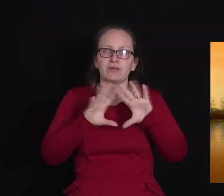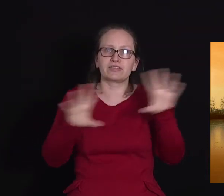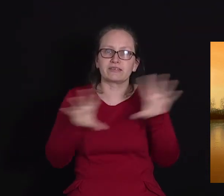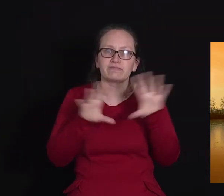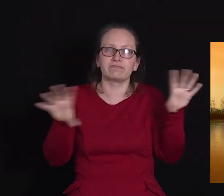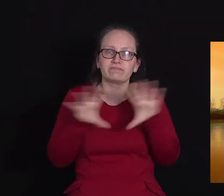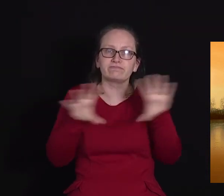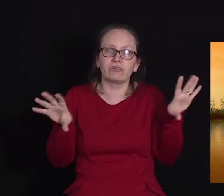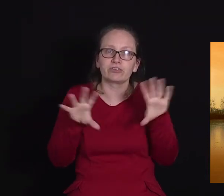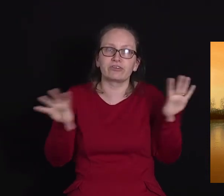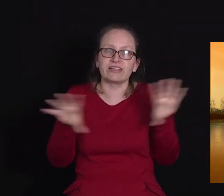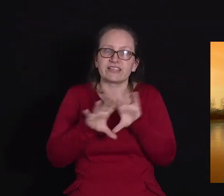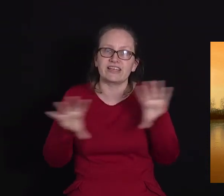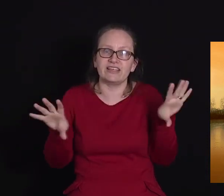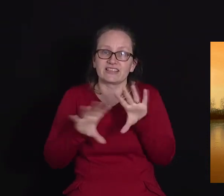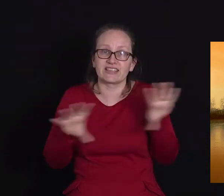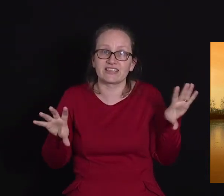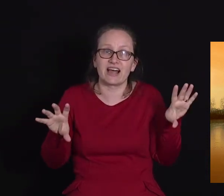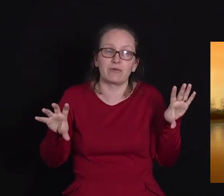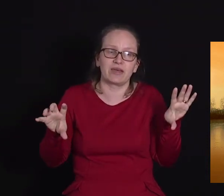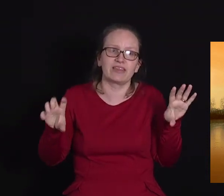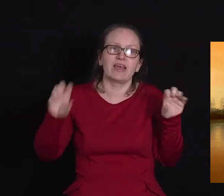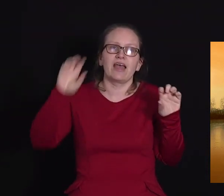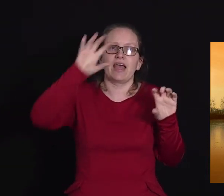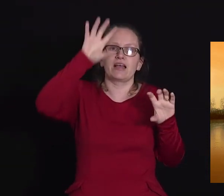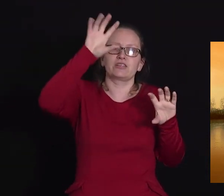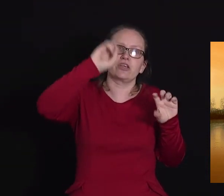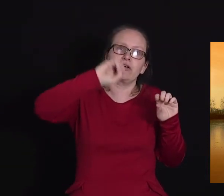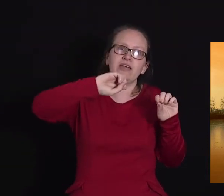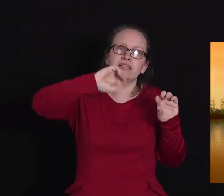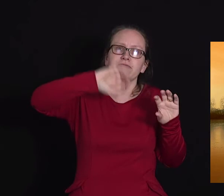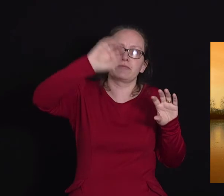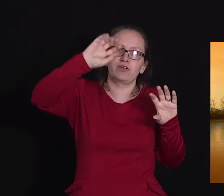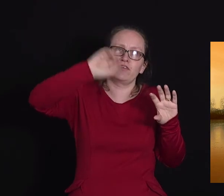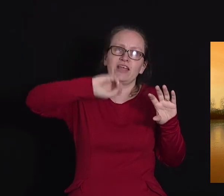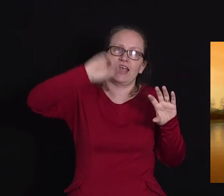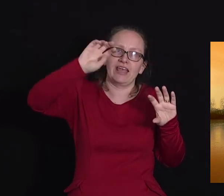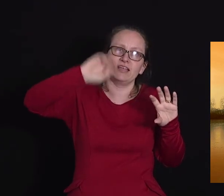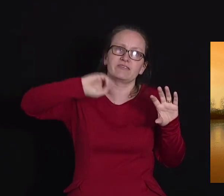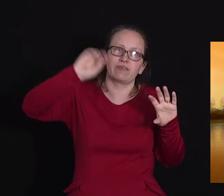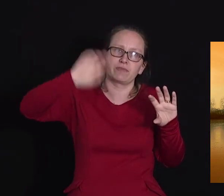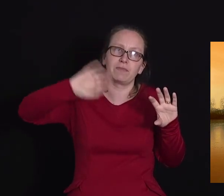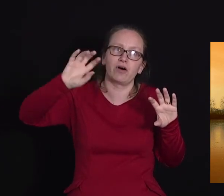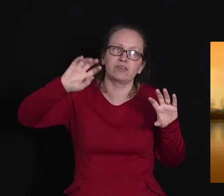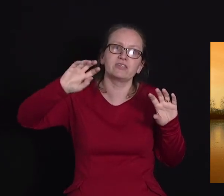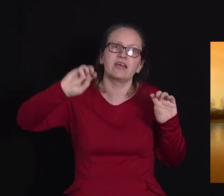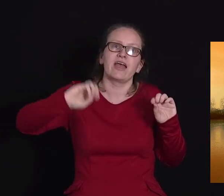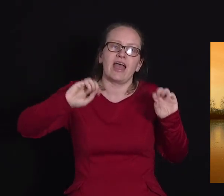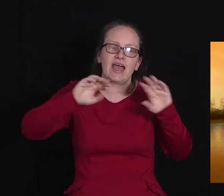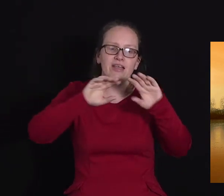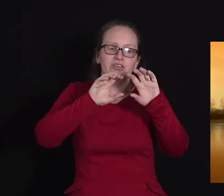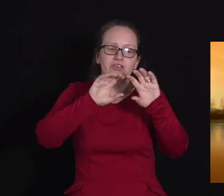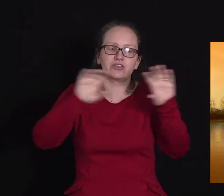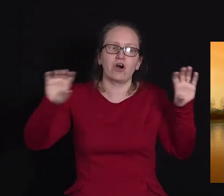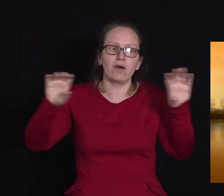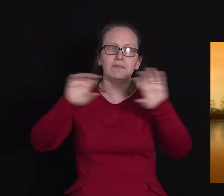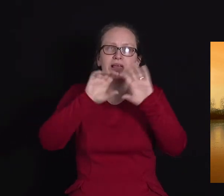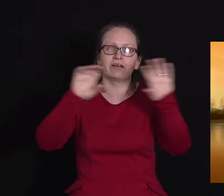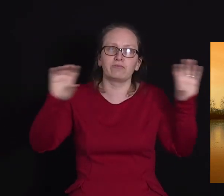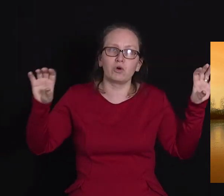at 4 degrees C to start with, and so it's removing heat from the pond, and so the top layer of water